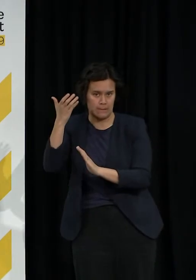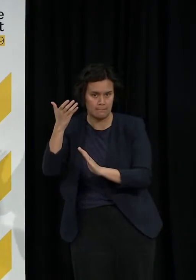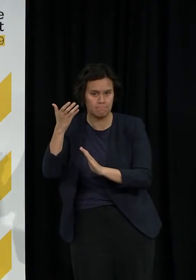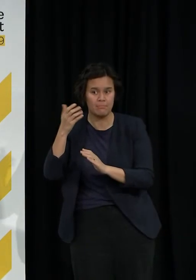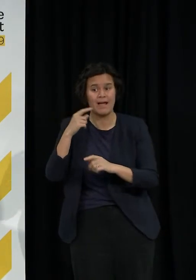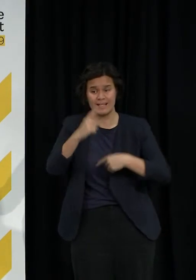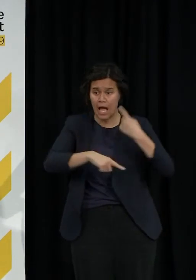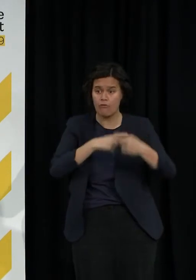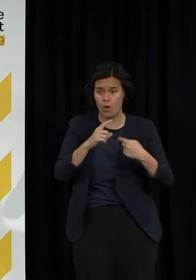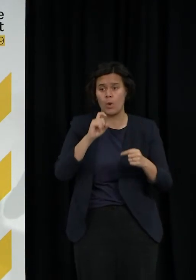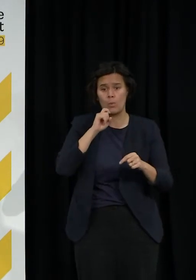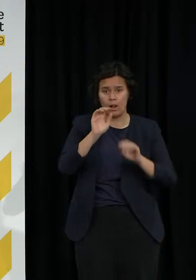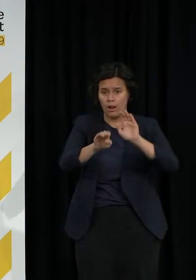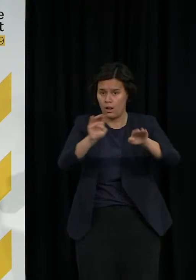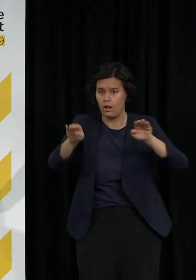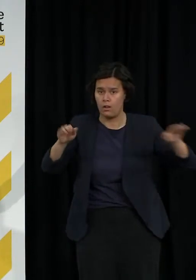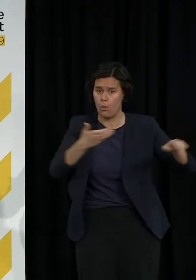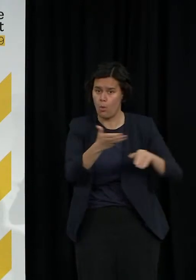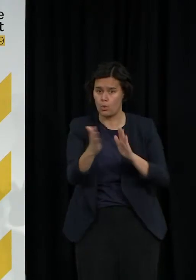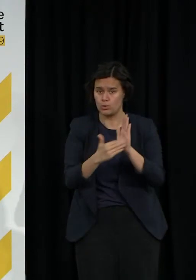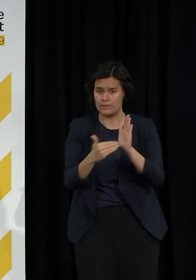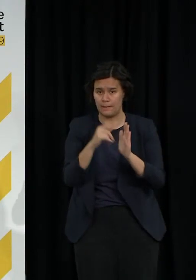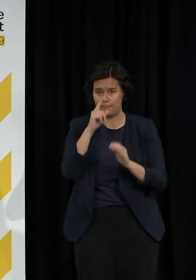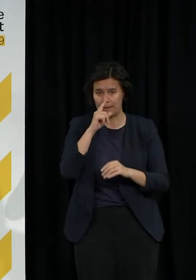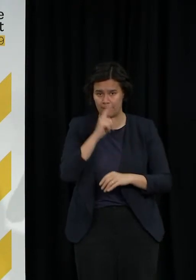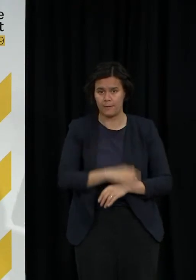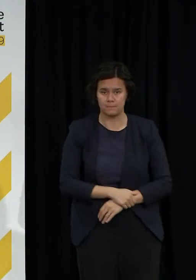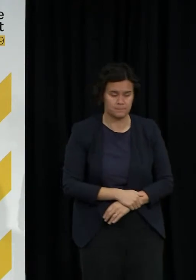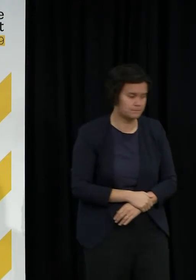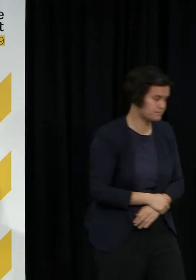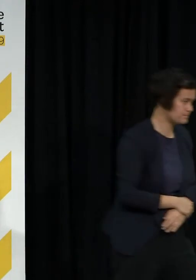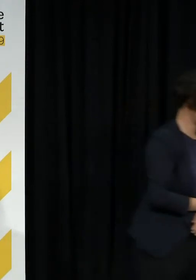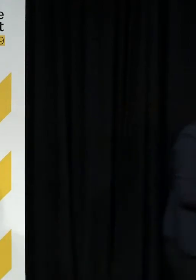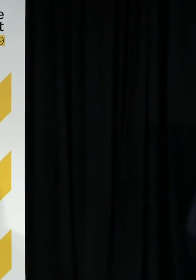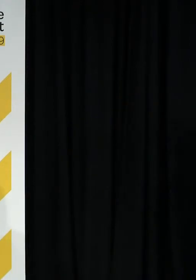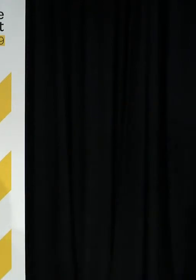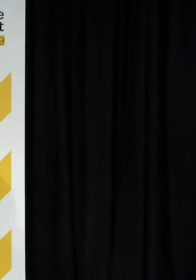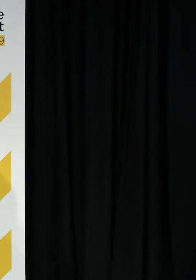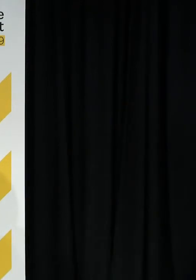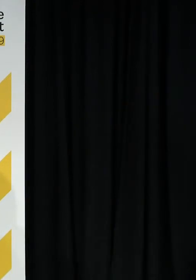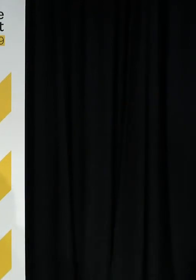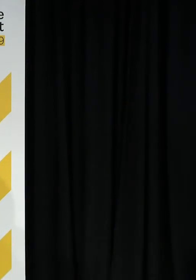reach out to every New Zealander to get vaccinated. Zane. Forgive me,